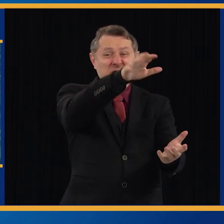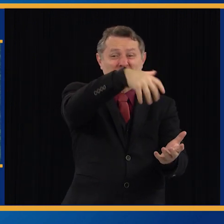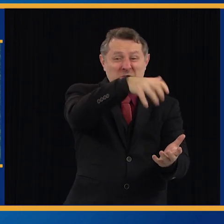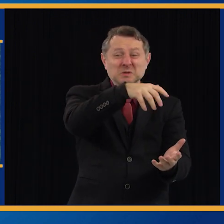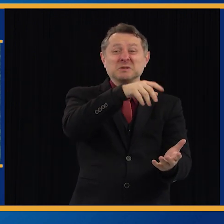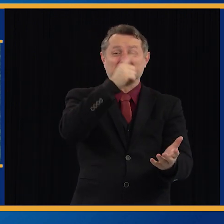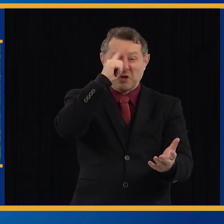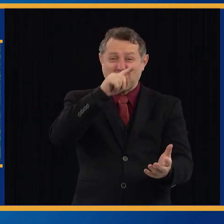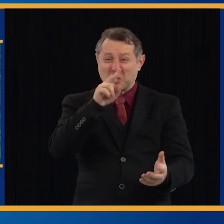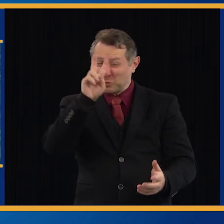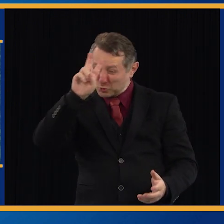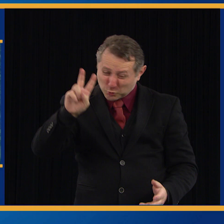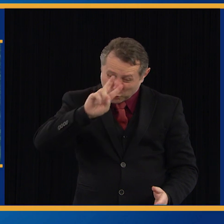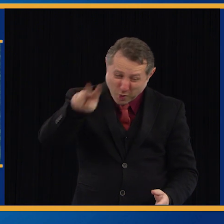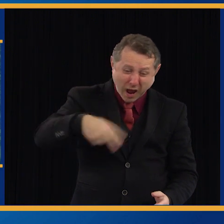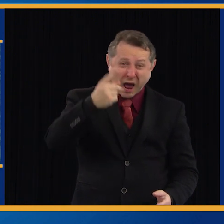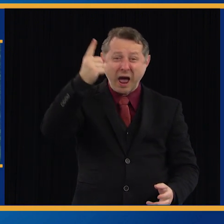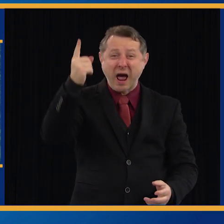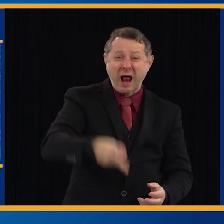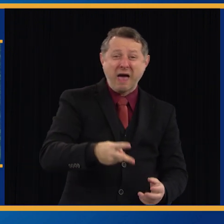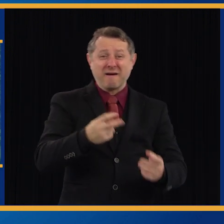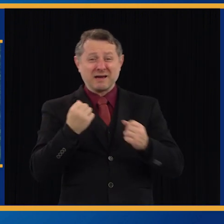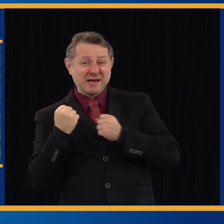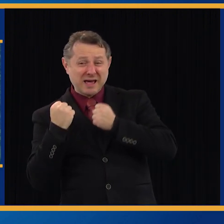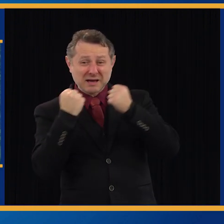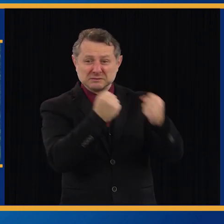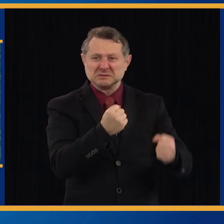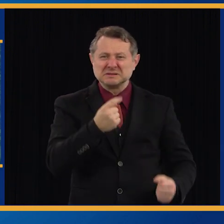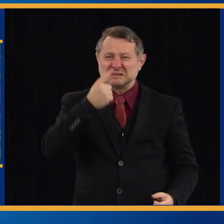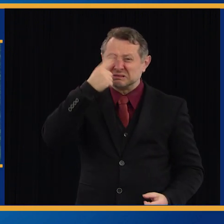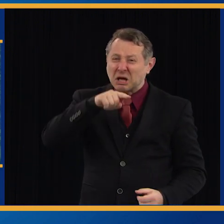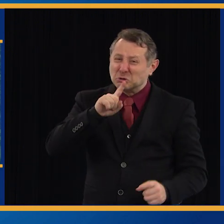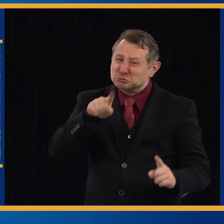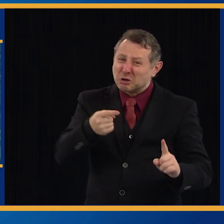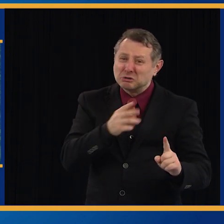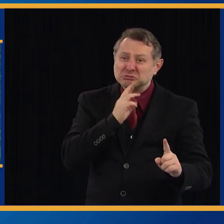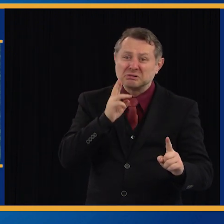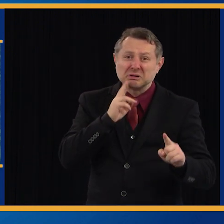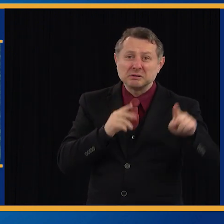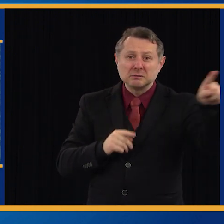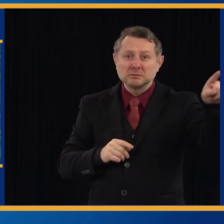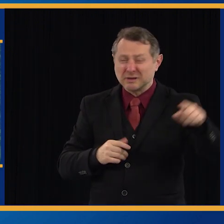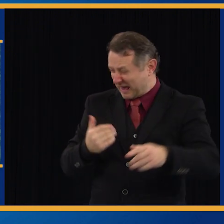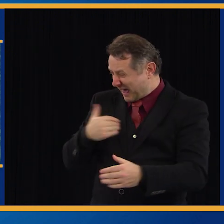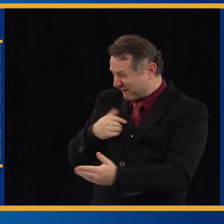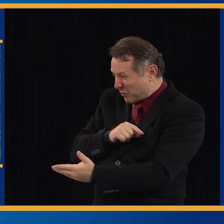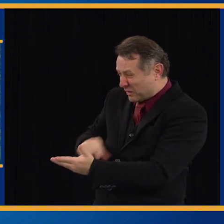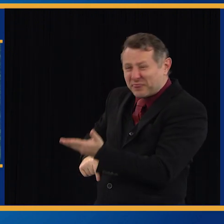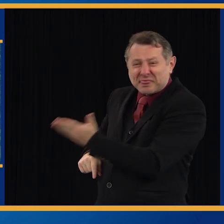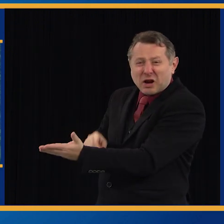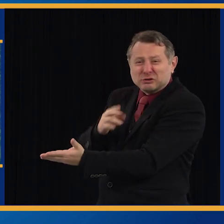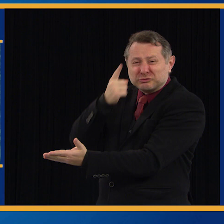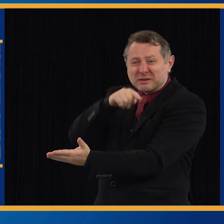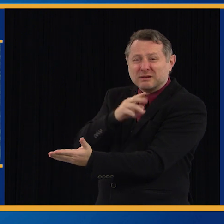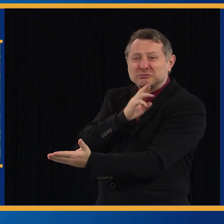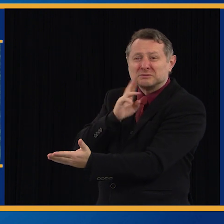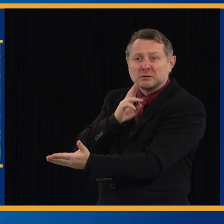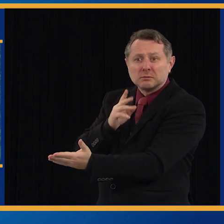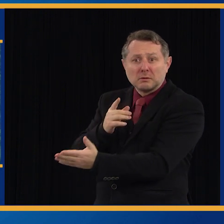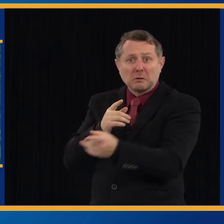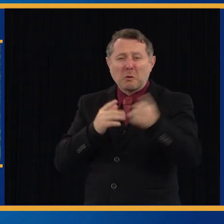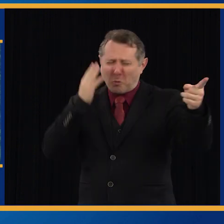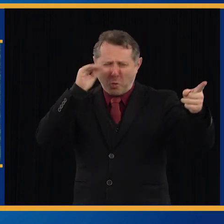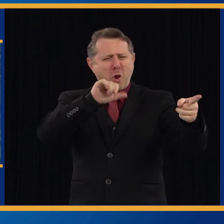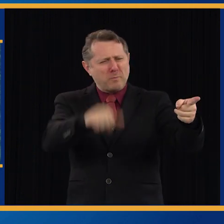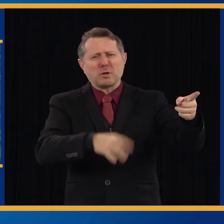3 hours? I said, you know, they have Thai restaurants in Queens. All due respect to the Thai restaurants in Albany, they're very, very good, but